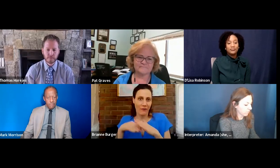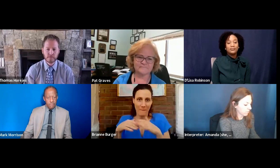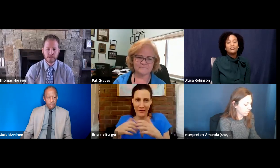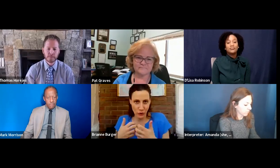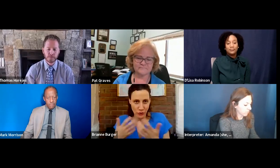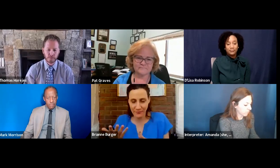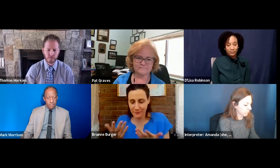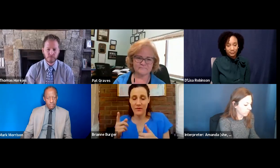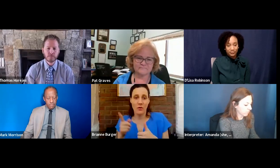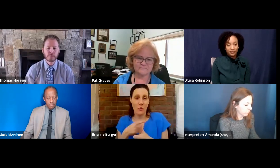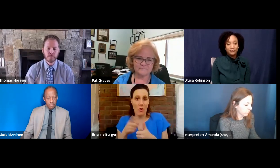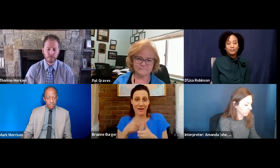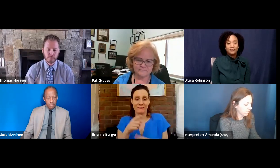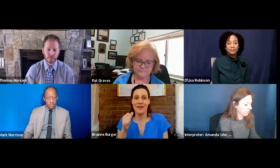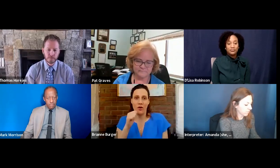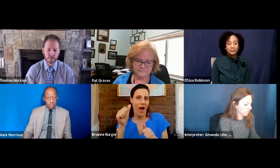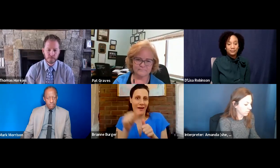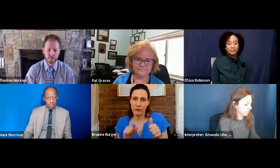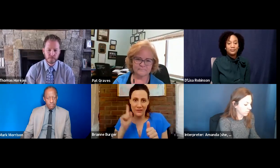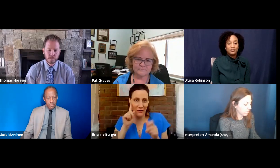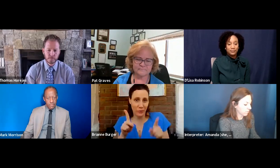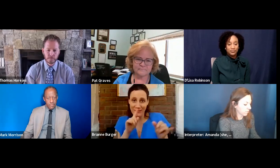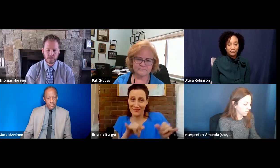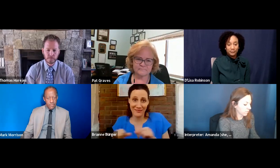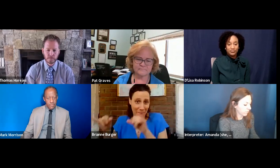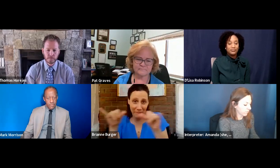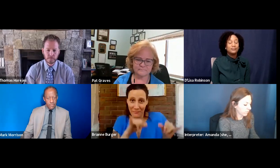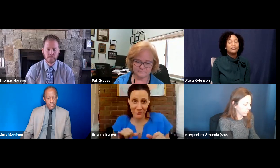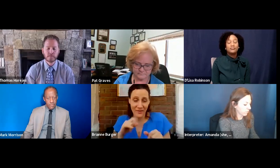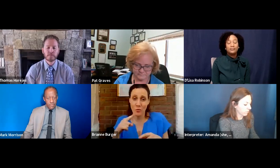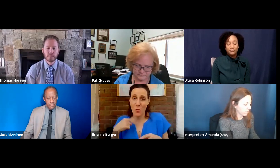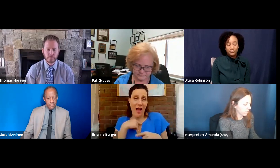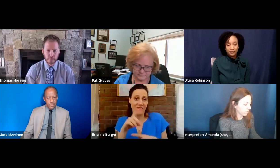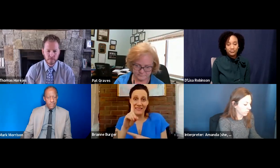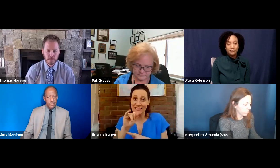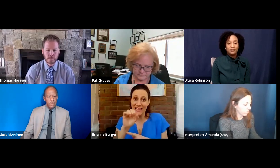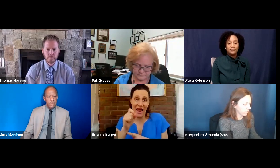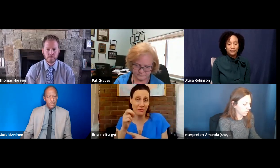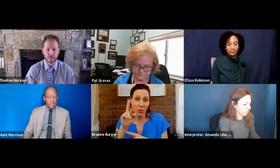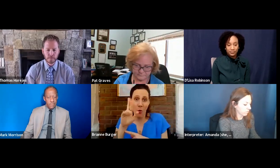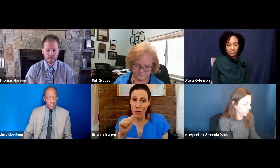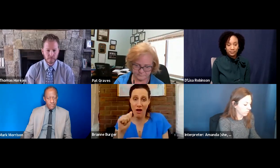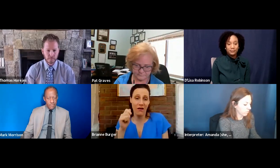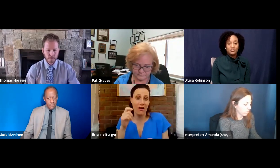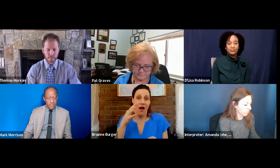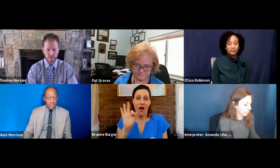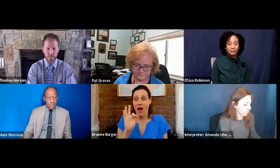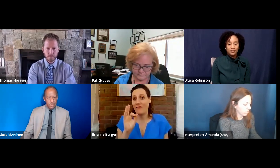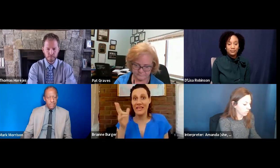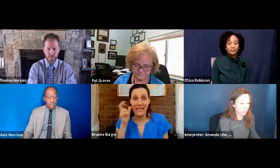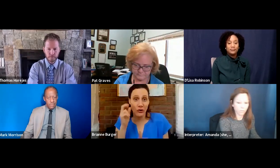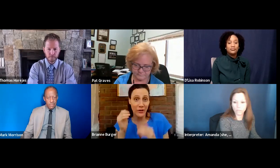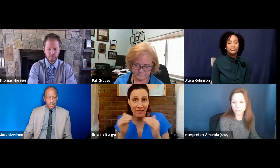before they make a request about my reasonable accommodation is that not every deaf person is the same.